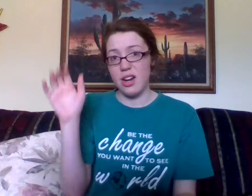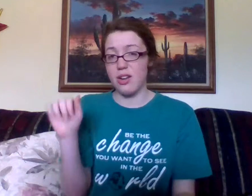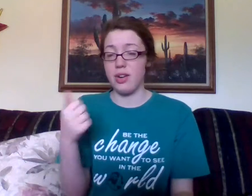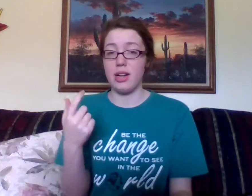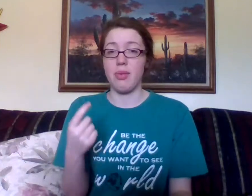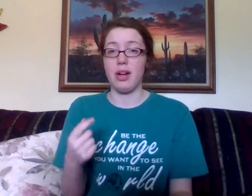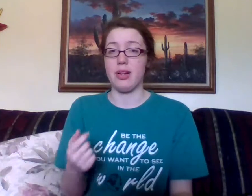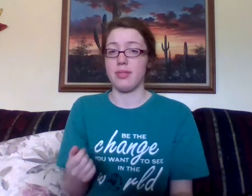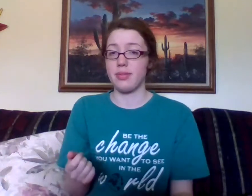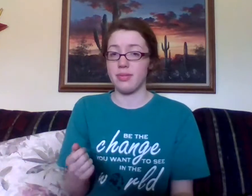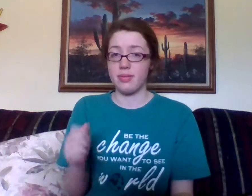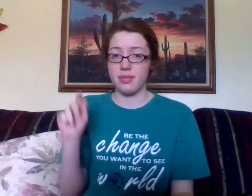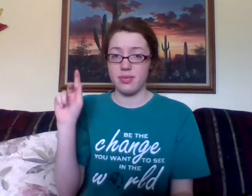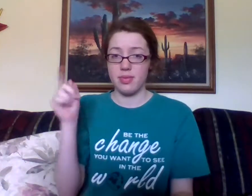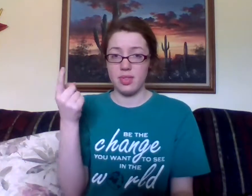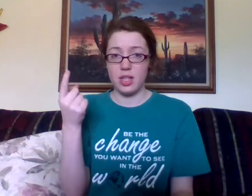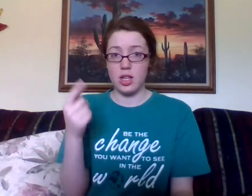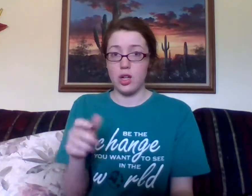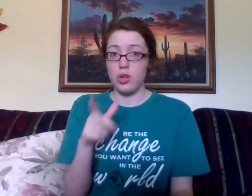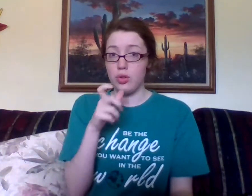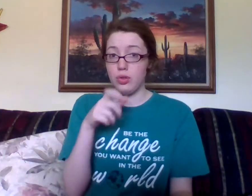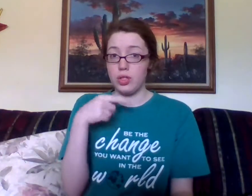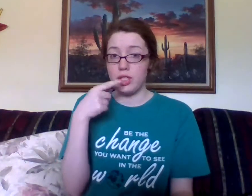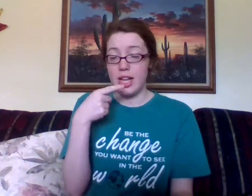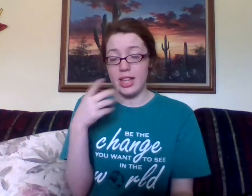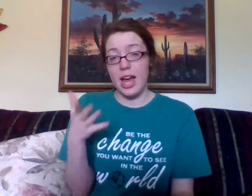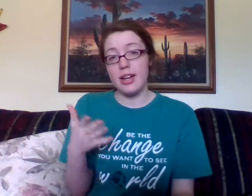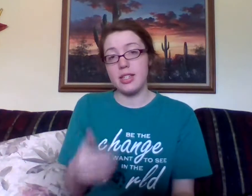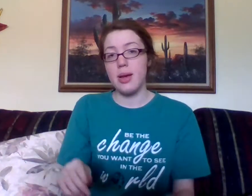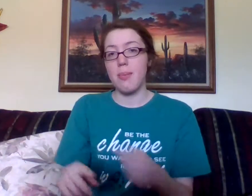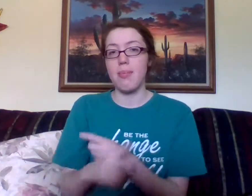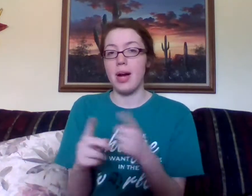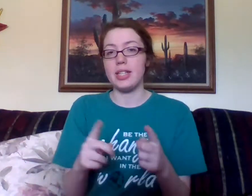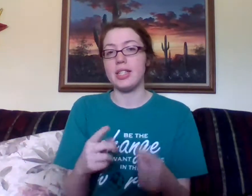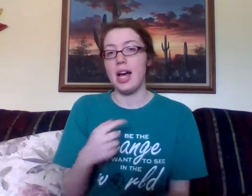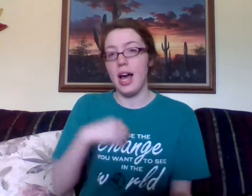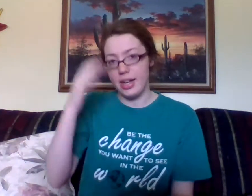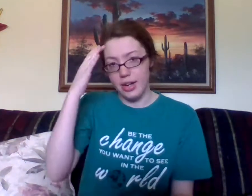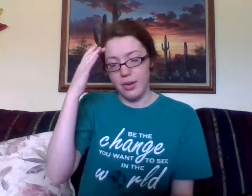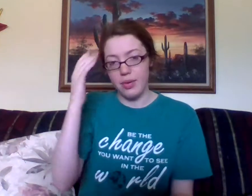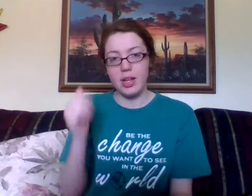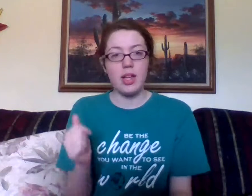know anyone who's said that, but I know